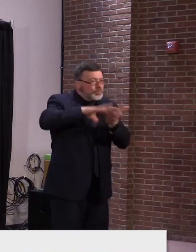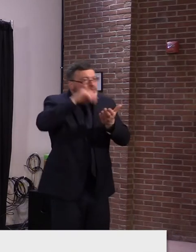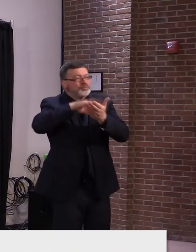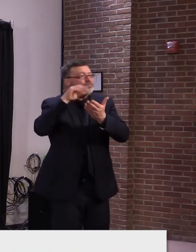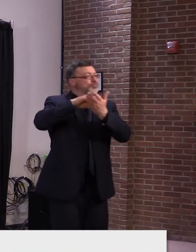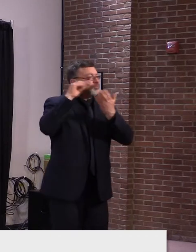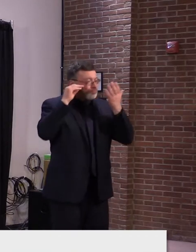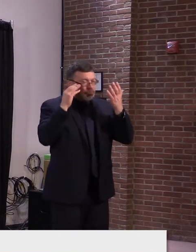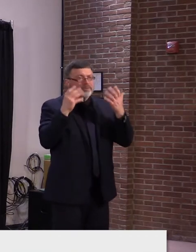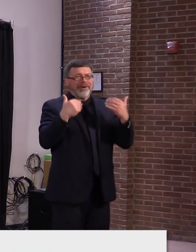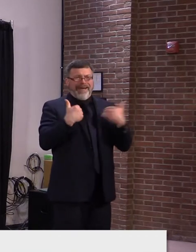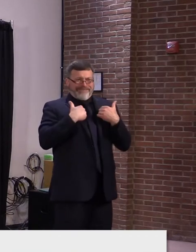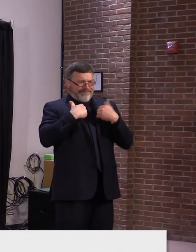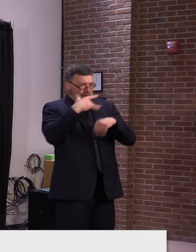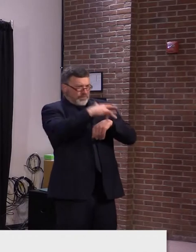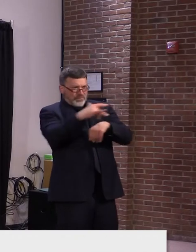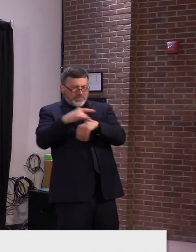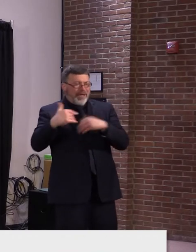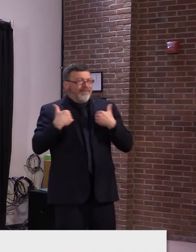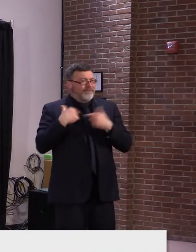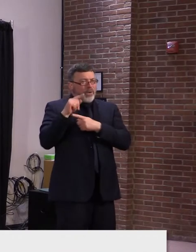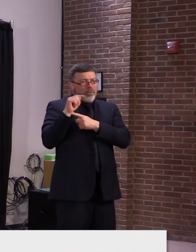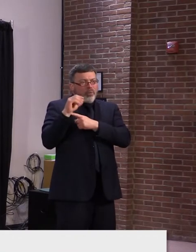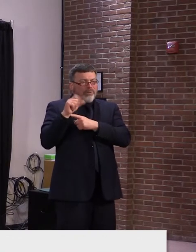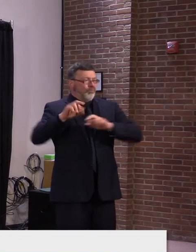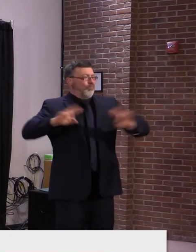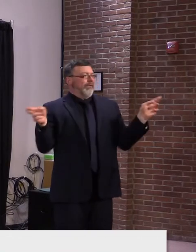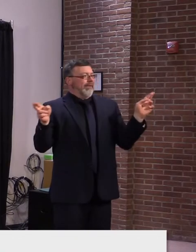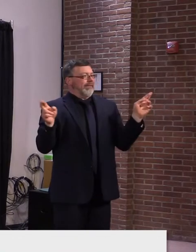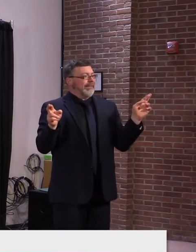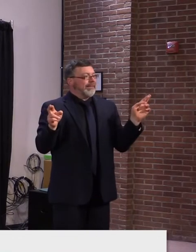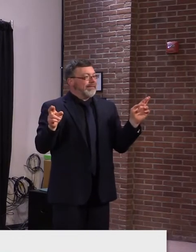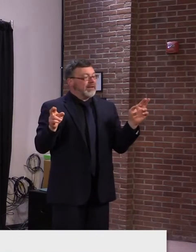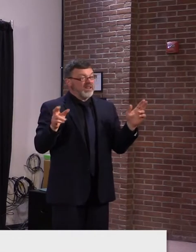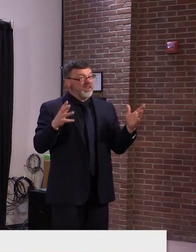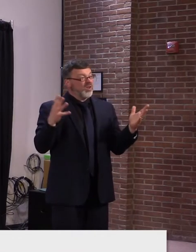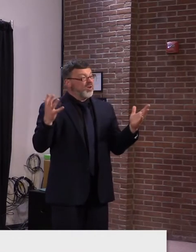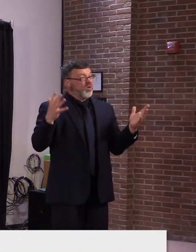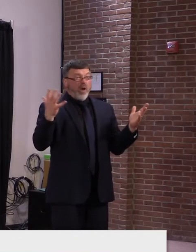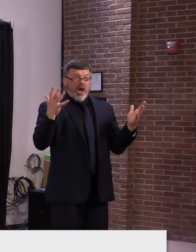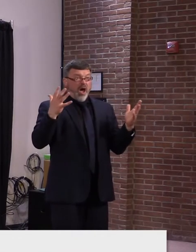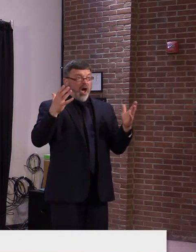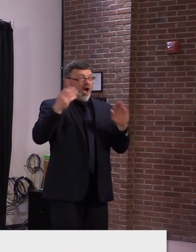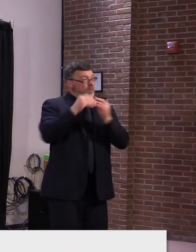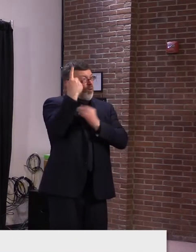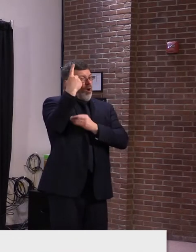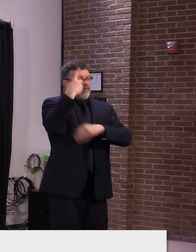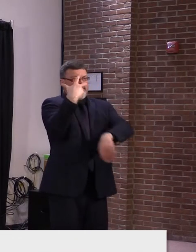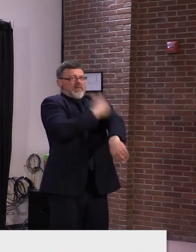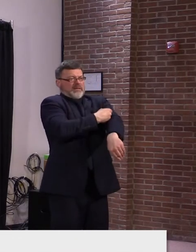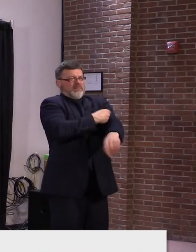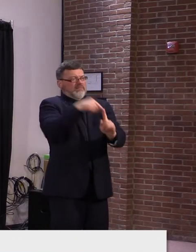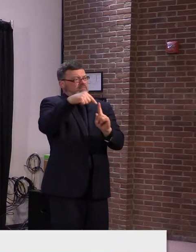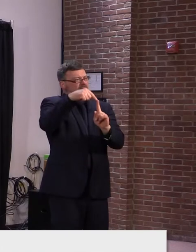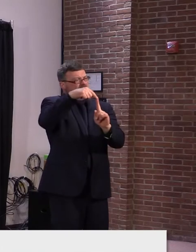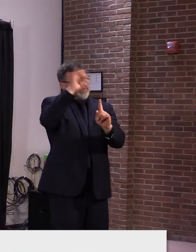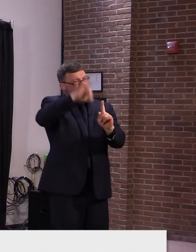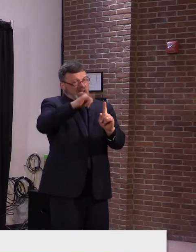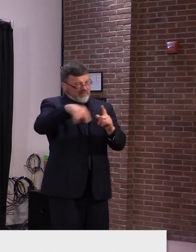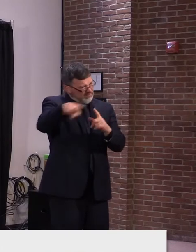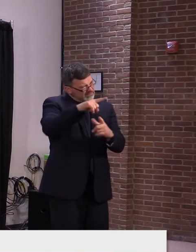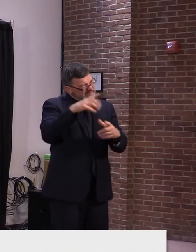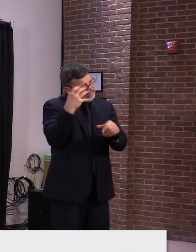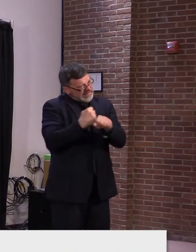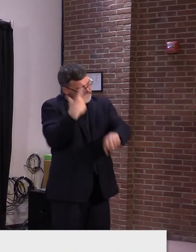Dr. Levine mentioned the most powerful tool is being fully vaccinated, and we should continue to strive to do that. I mean, there's still opportunities.